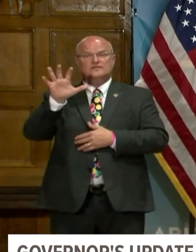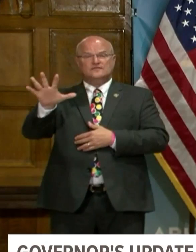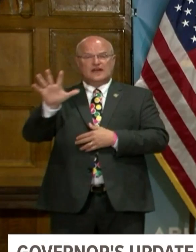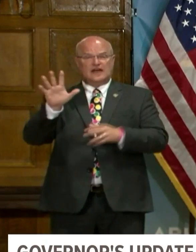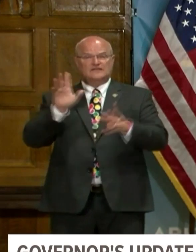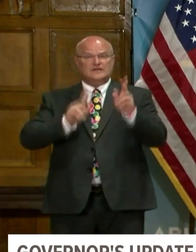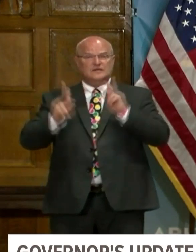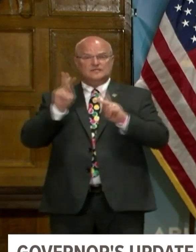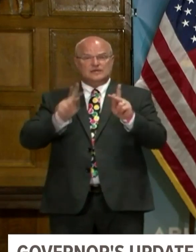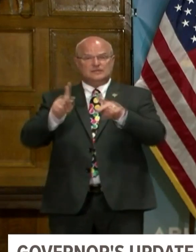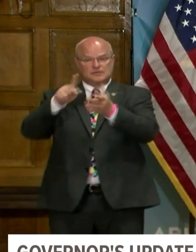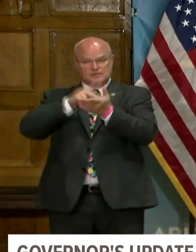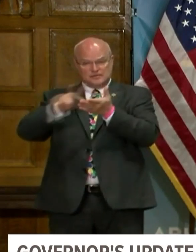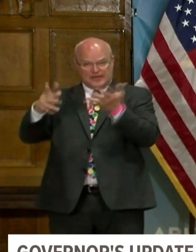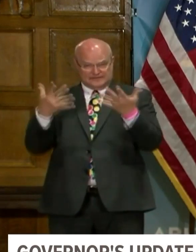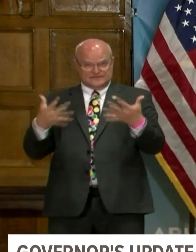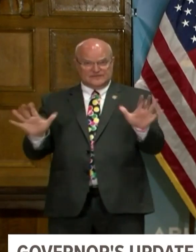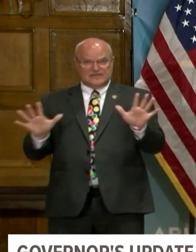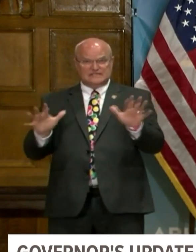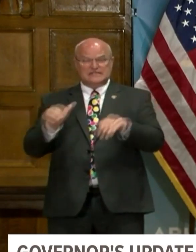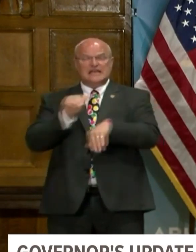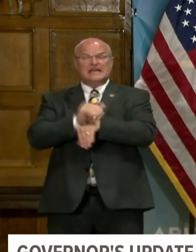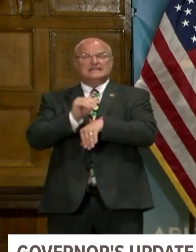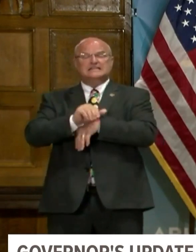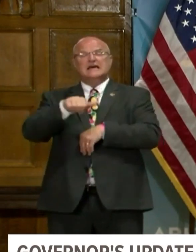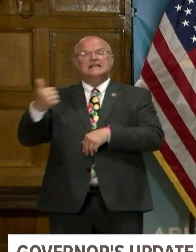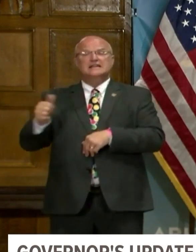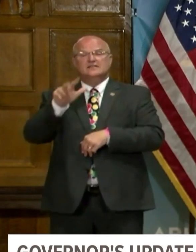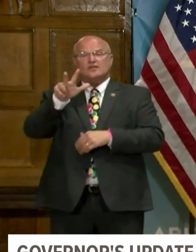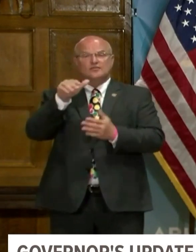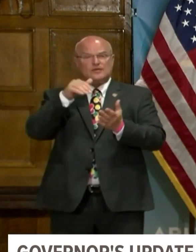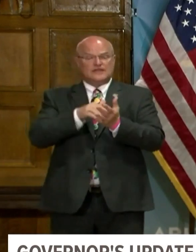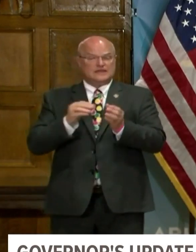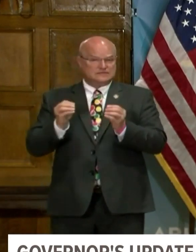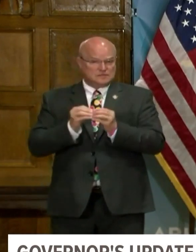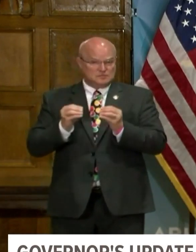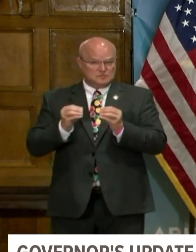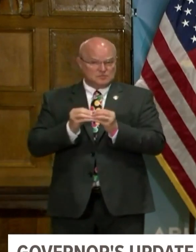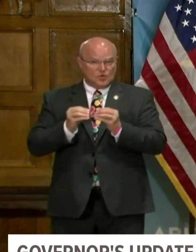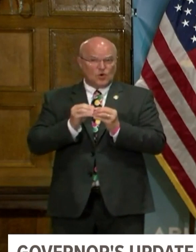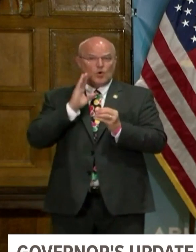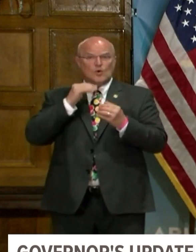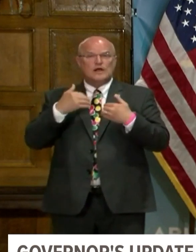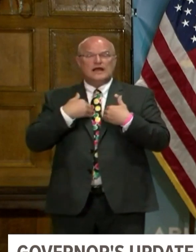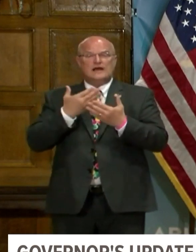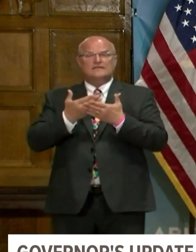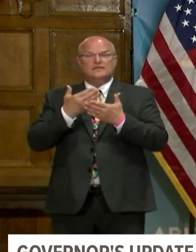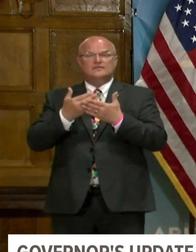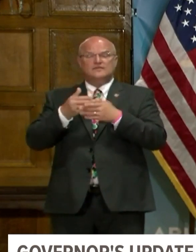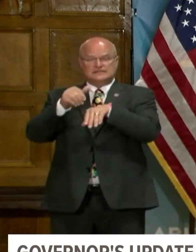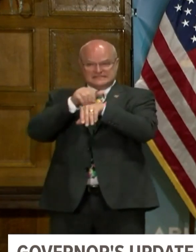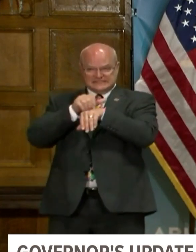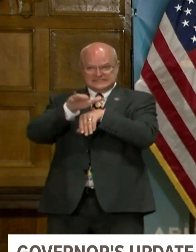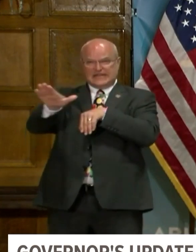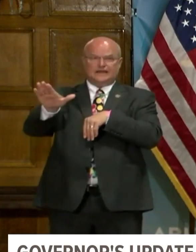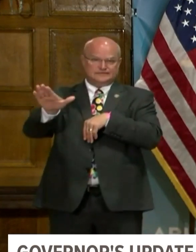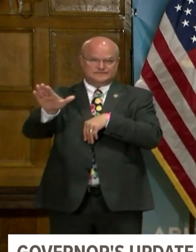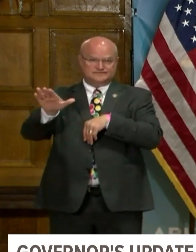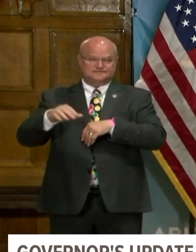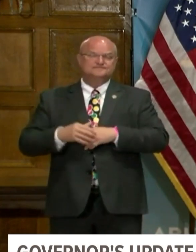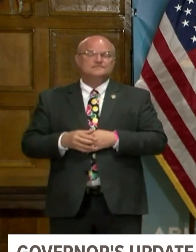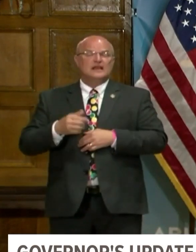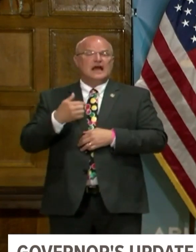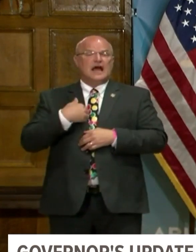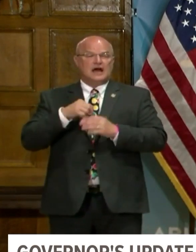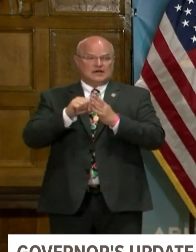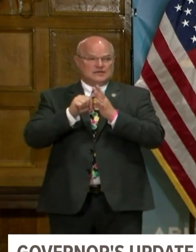7,105 claims have been paid, and tonight another 3,000 more will have the funds sent out.